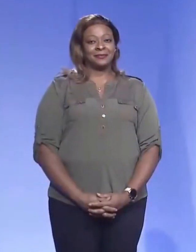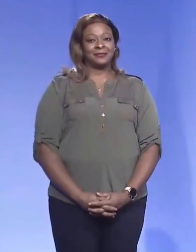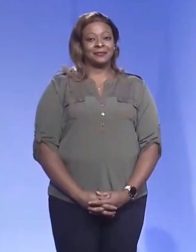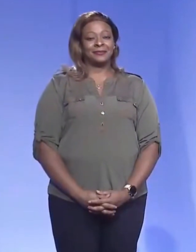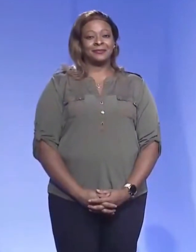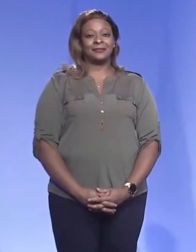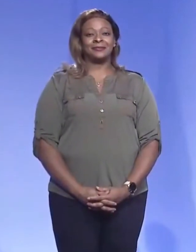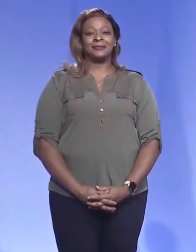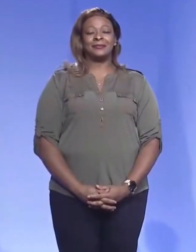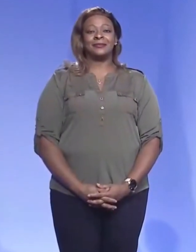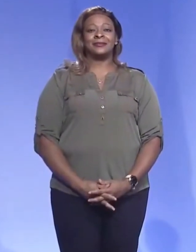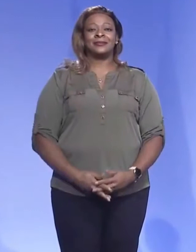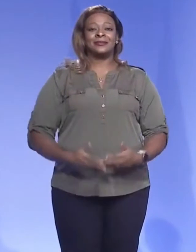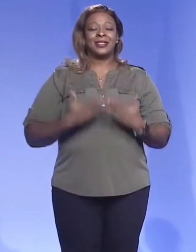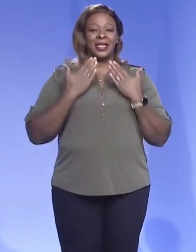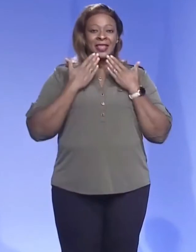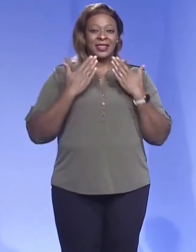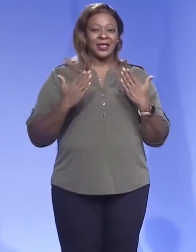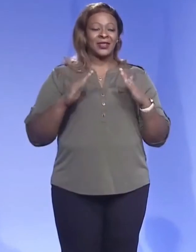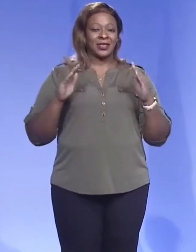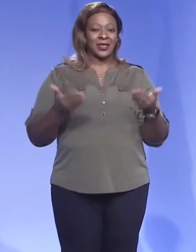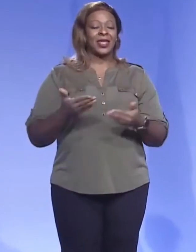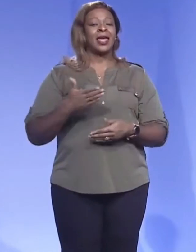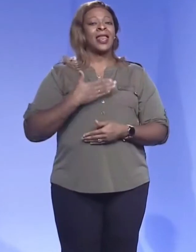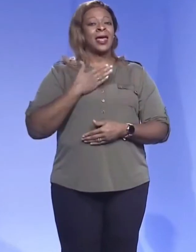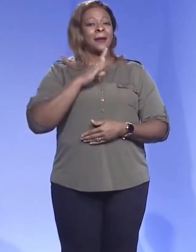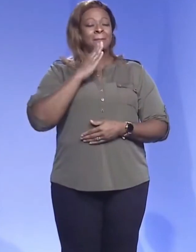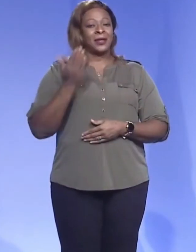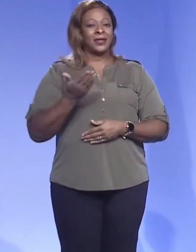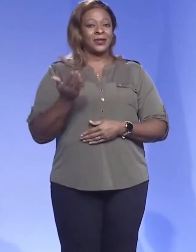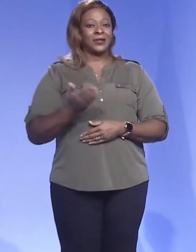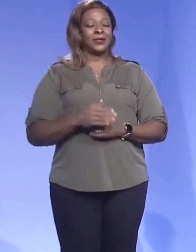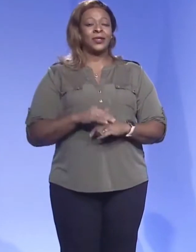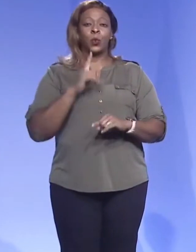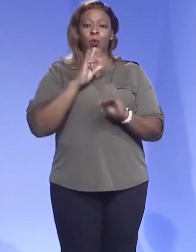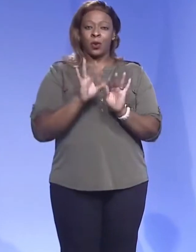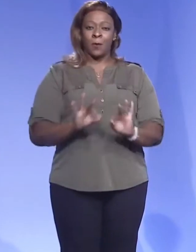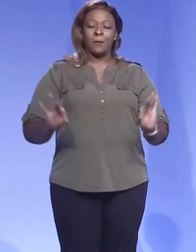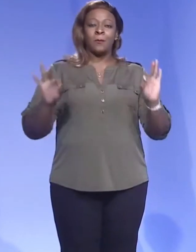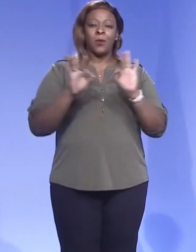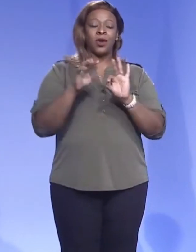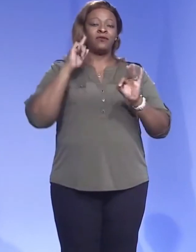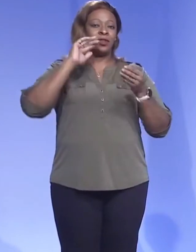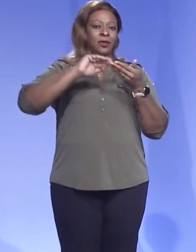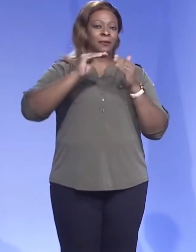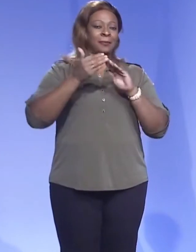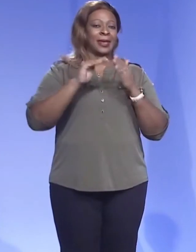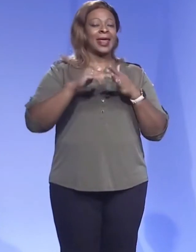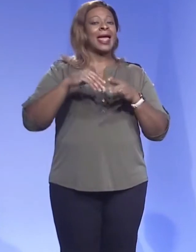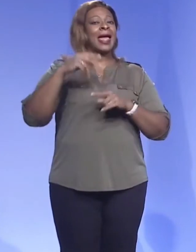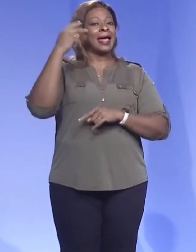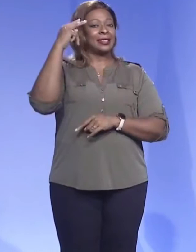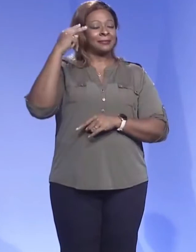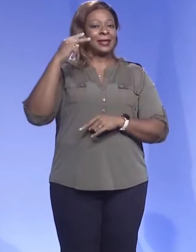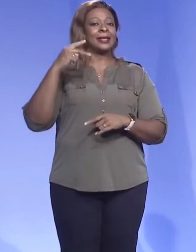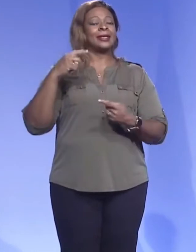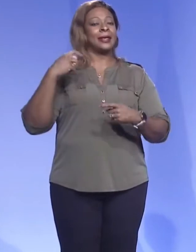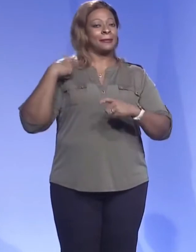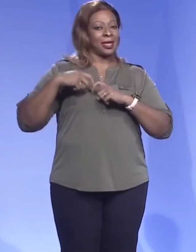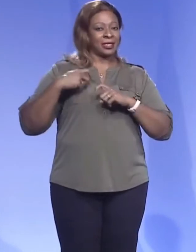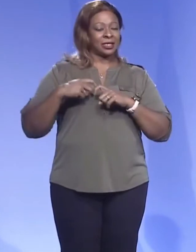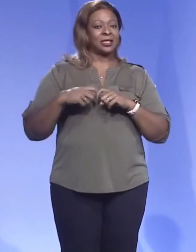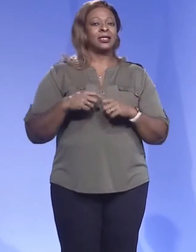Thank you for the invitation. I'm so glad to stay here, and it's so important for the community Hispanic to make a test.